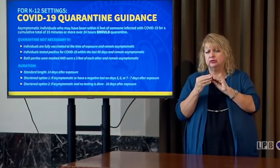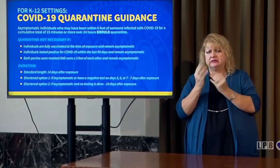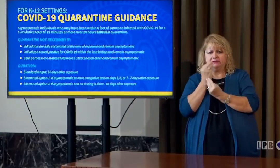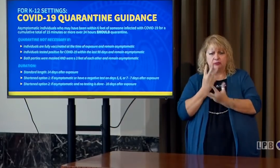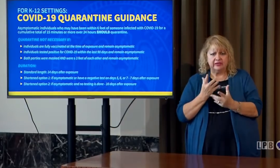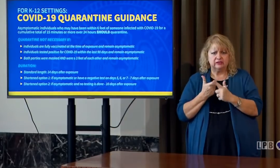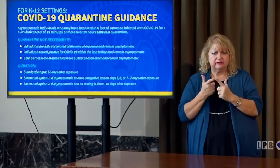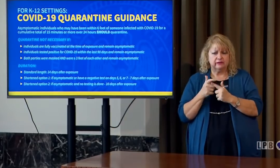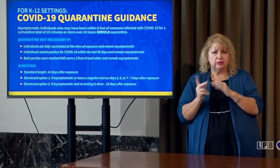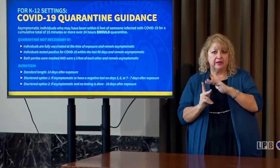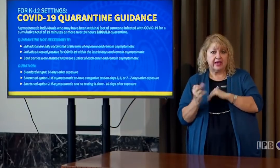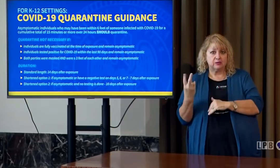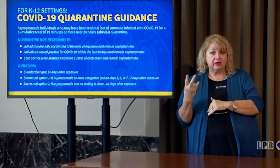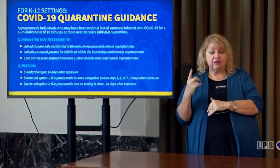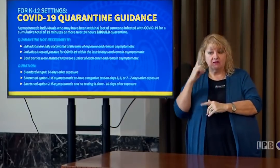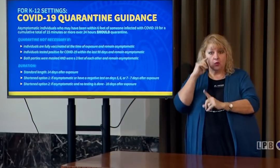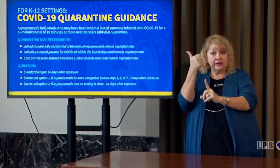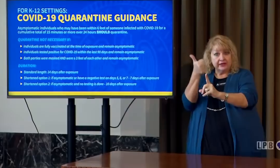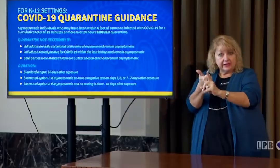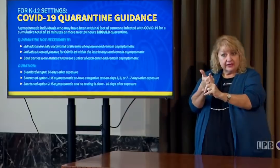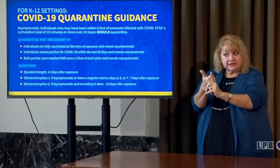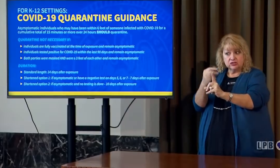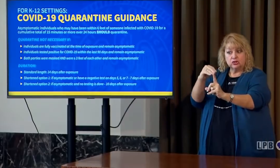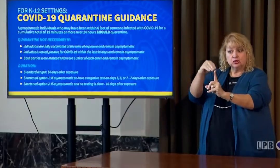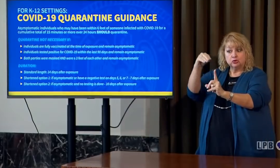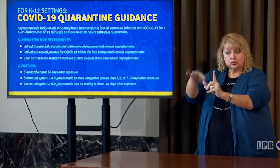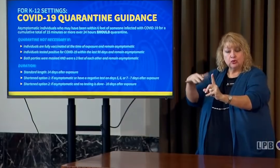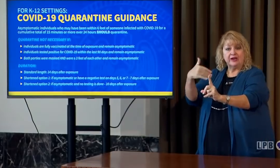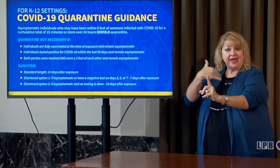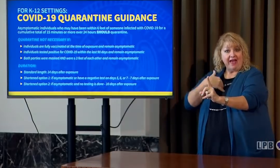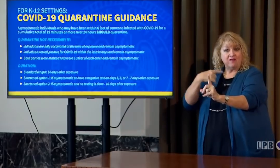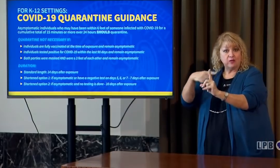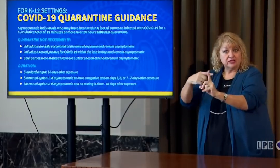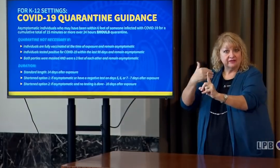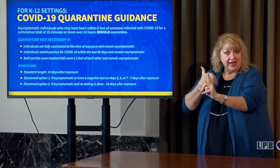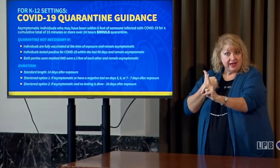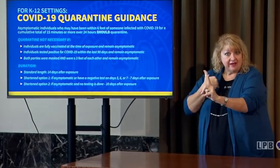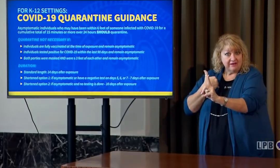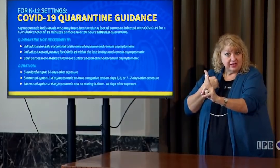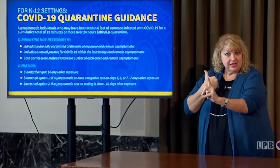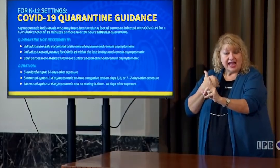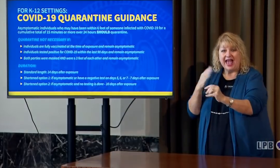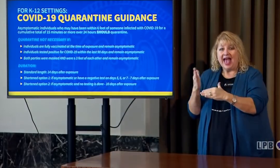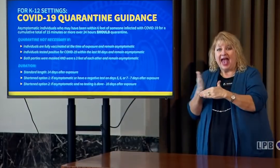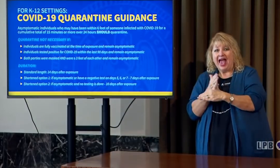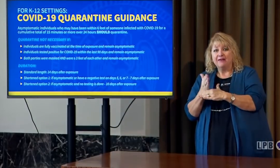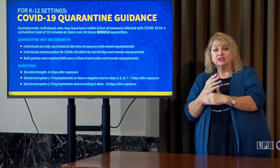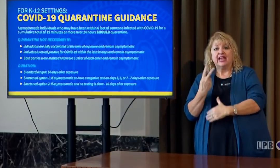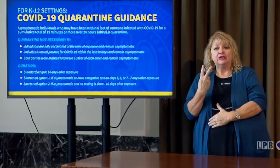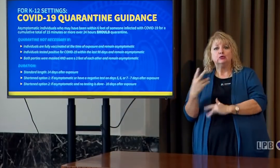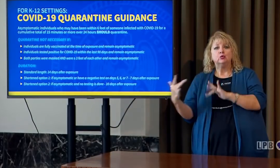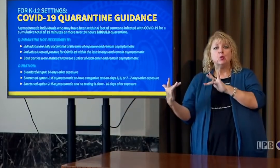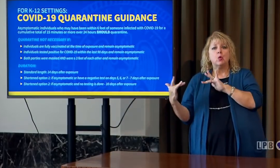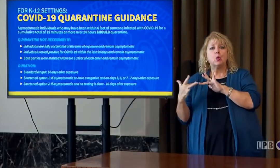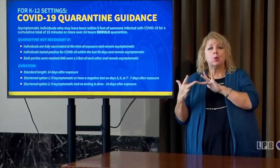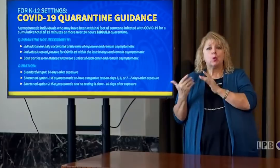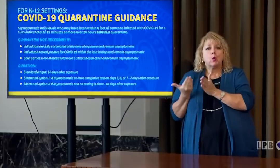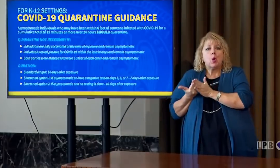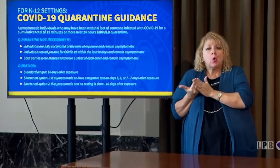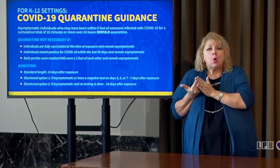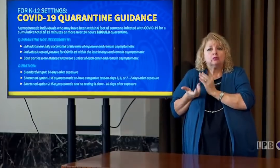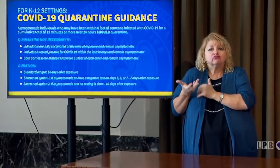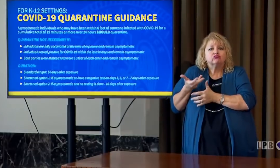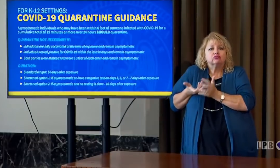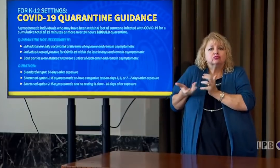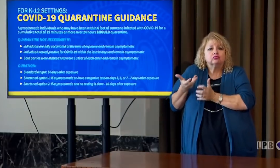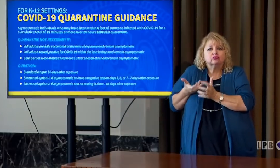is for every positive student case, there's an average of only 2 close contacts identified in